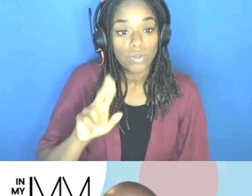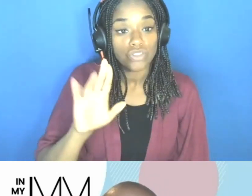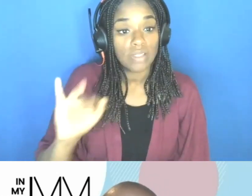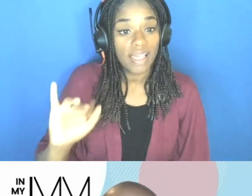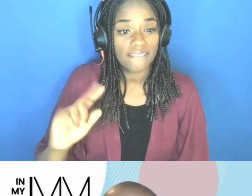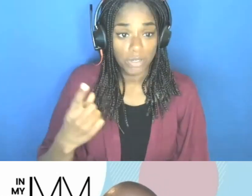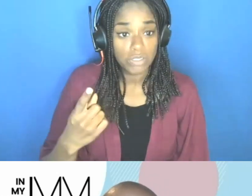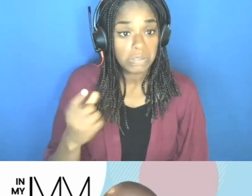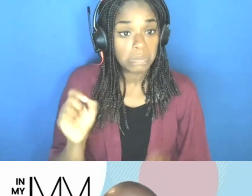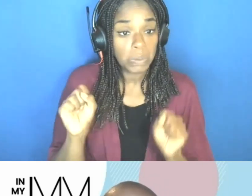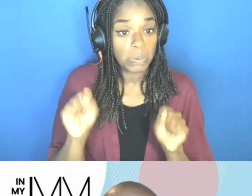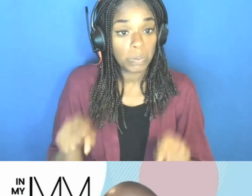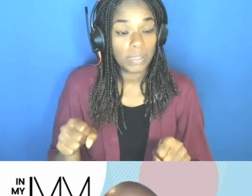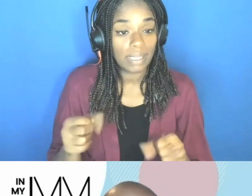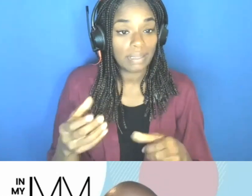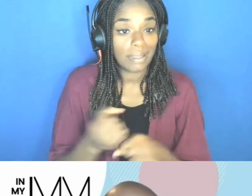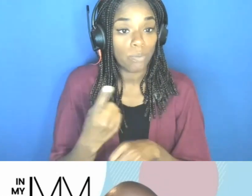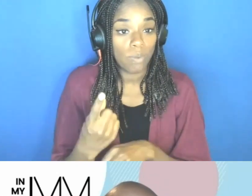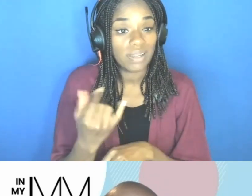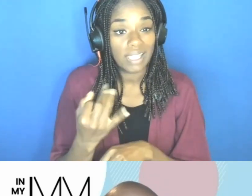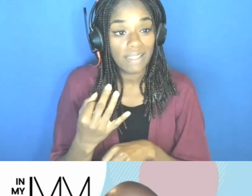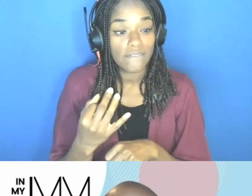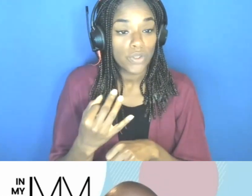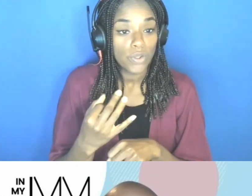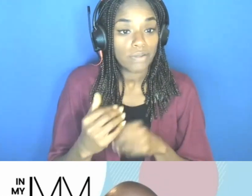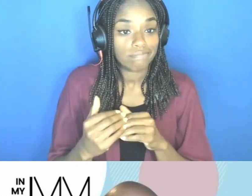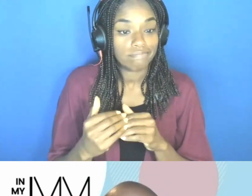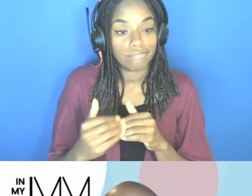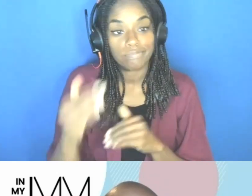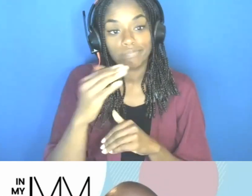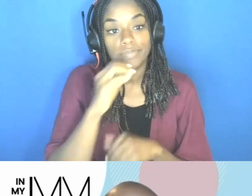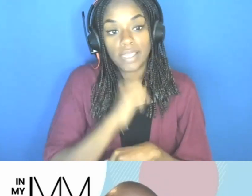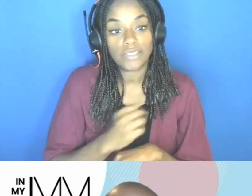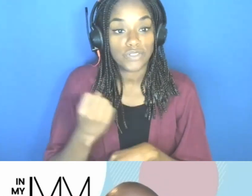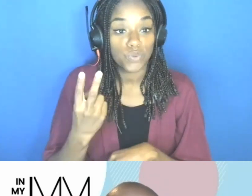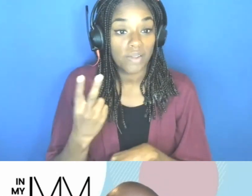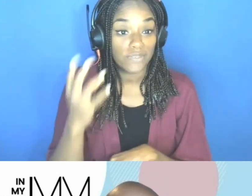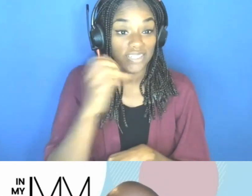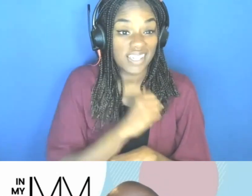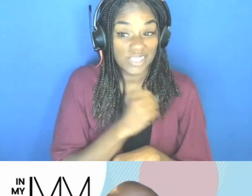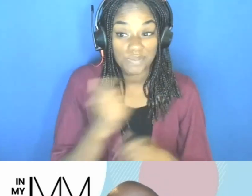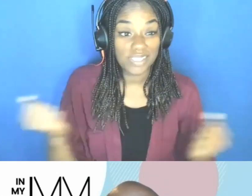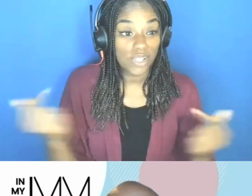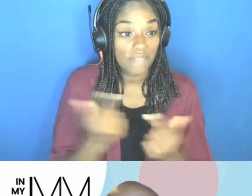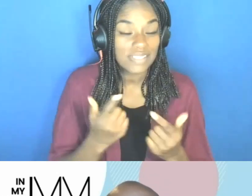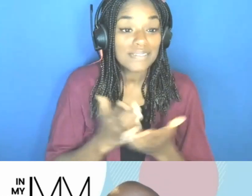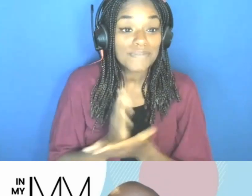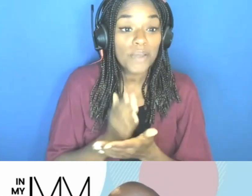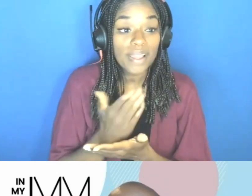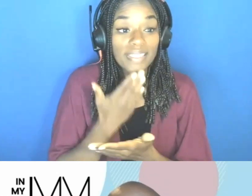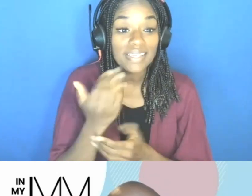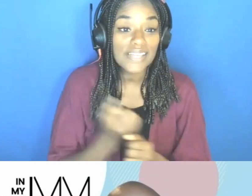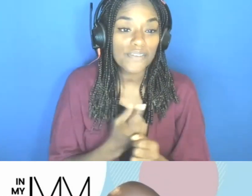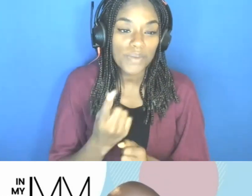get another one if you're over 12, which I assume all of us are. So, all right. Thanks, everybody. Thanks